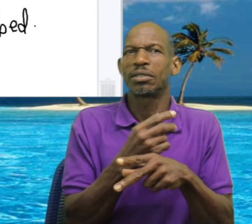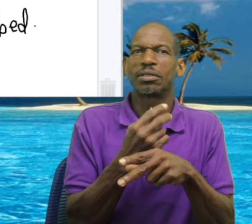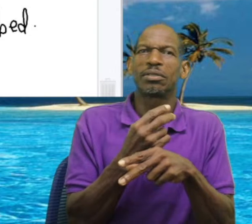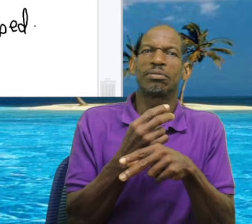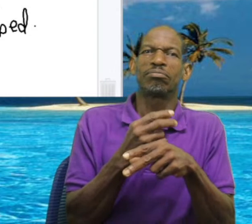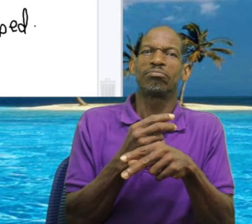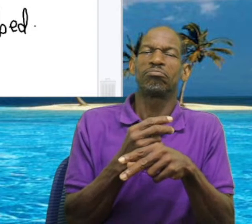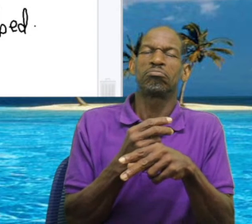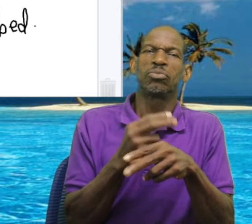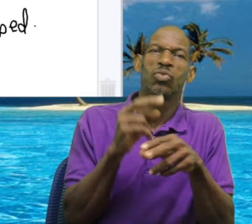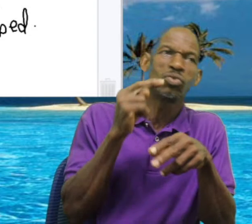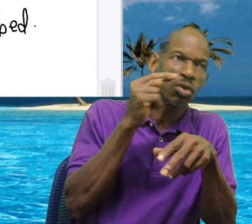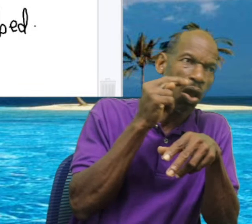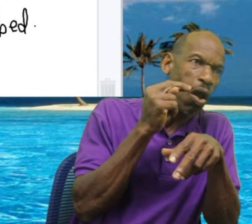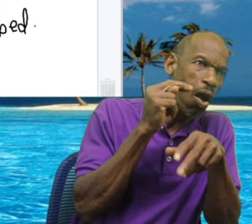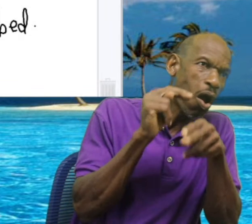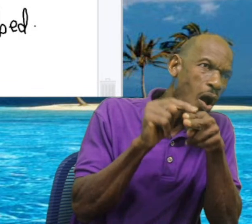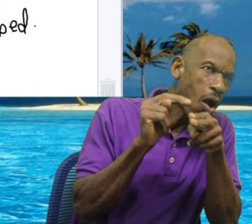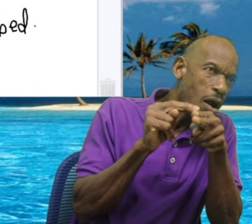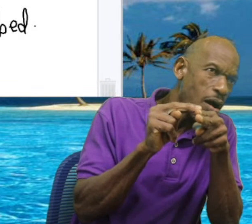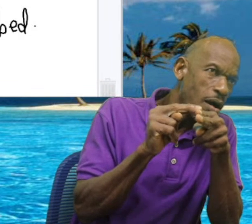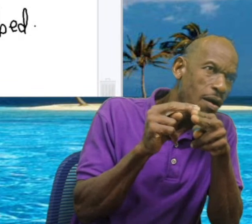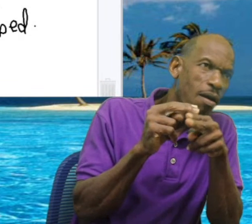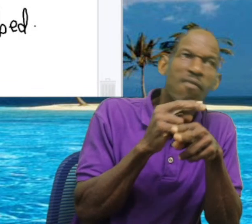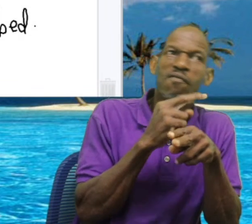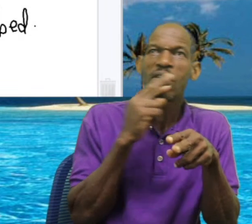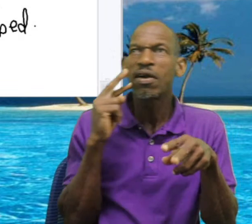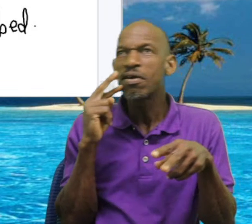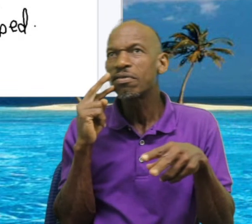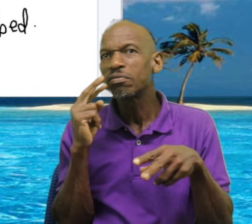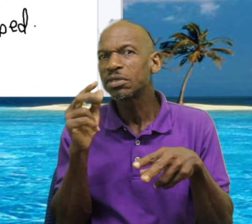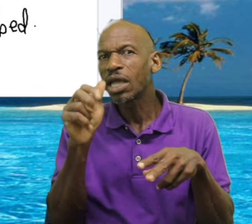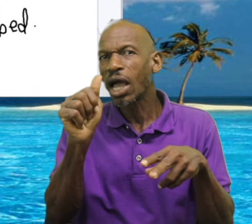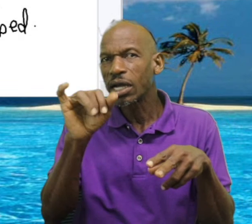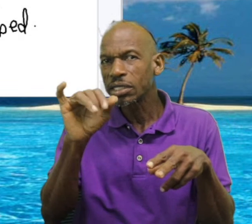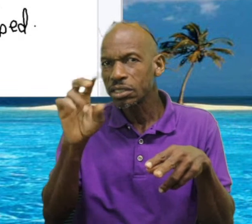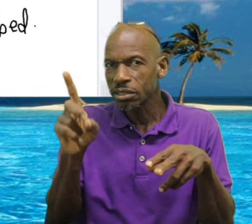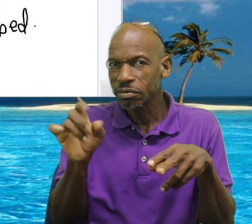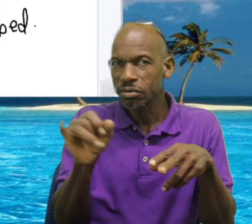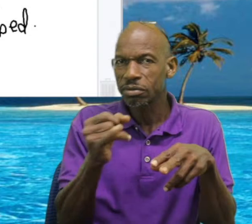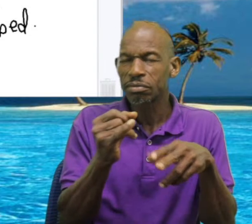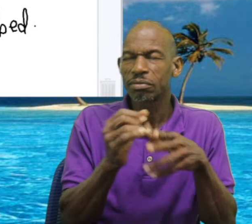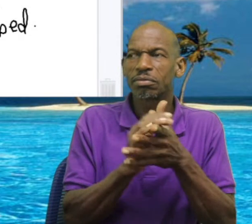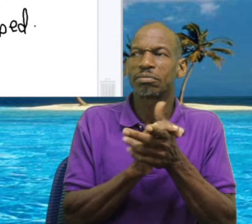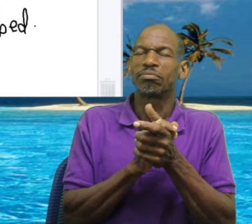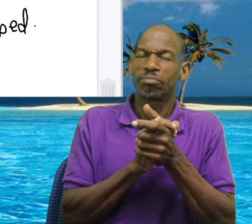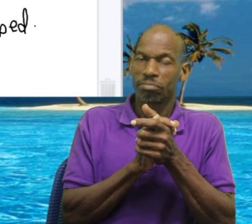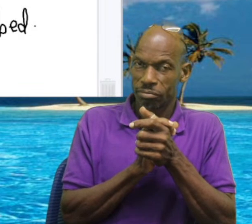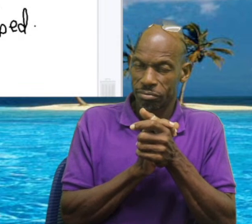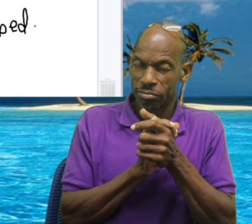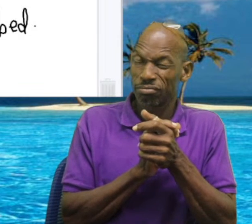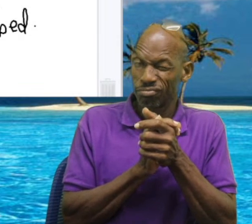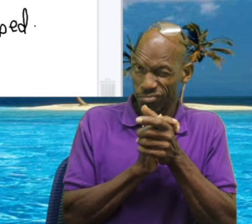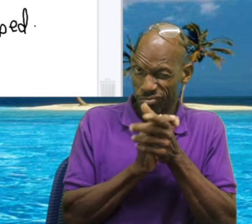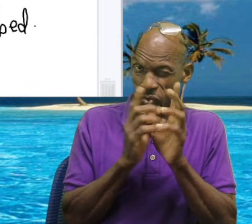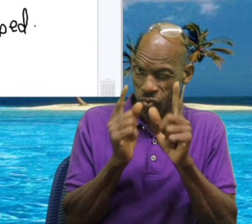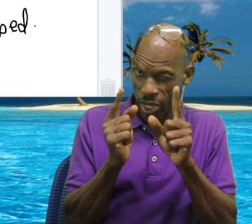you these parts of speech have to be either, they must be the same. Both of them have to be